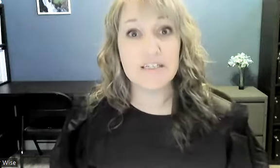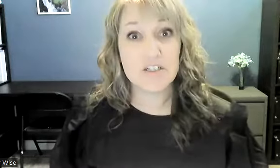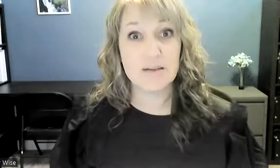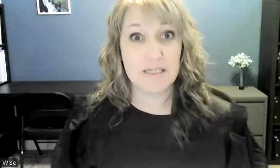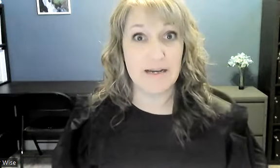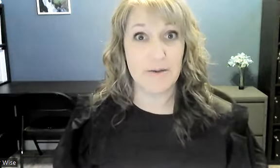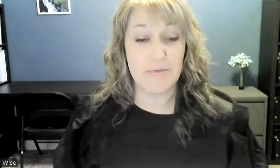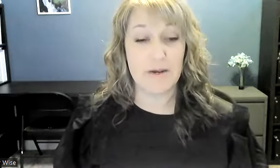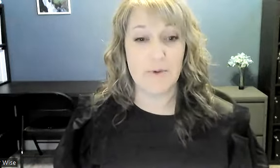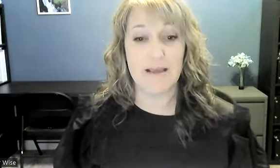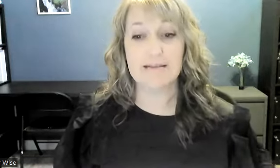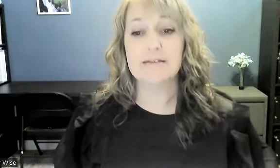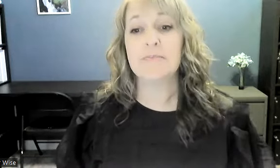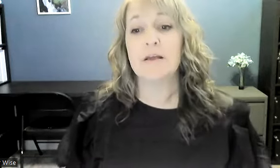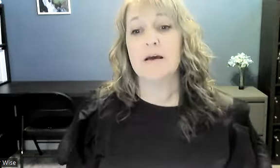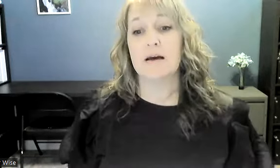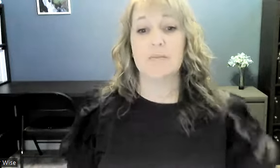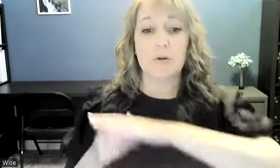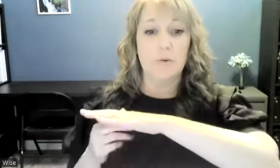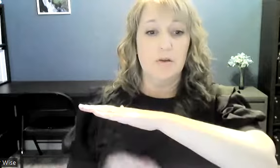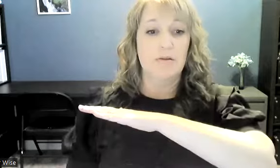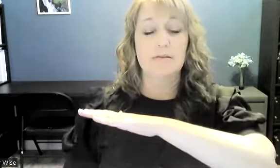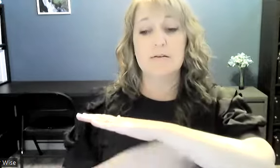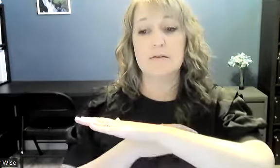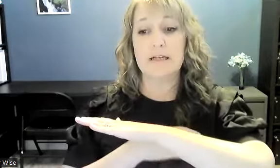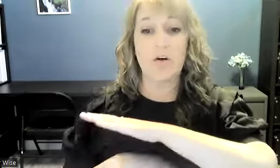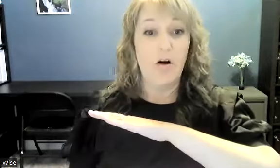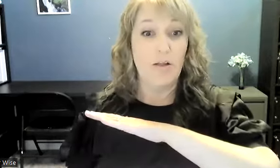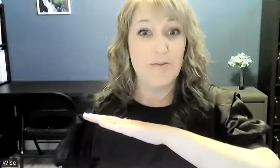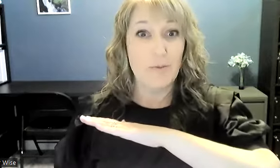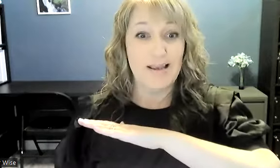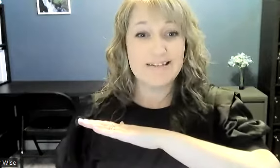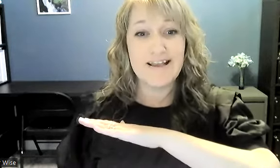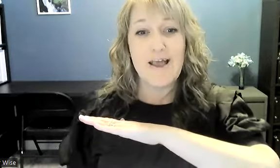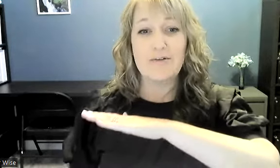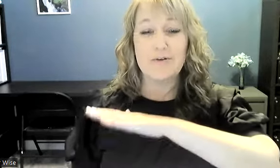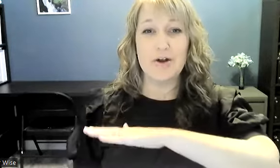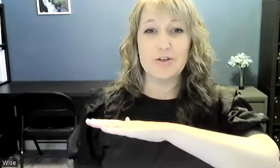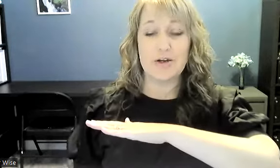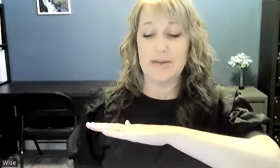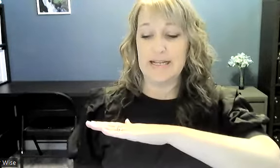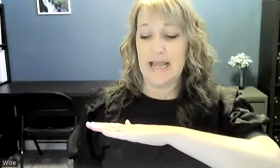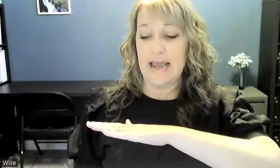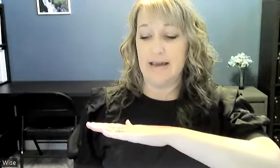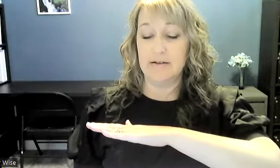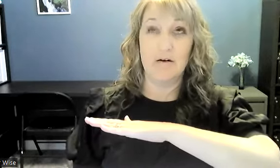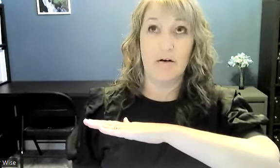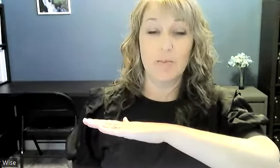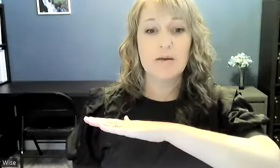Beach can be signed three ways. You will, in all of the ways, have your non-dominant hand, arm,